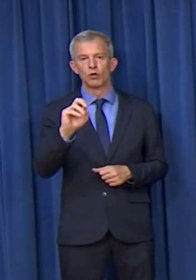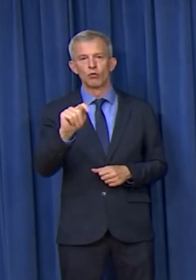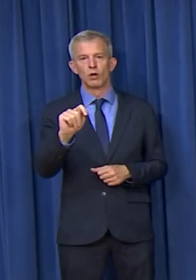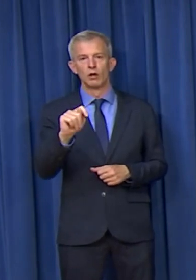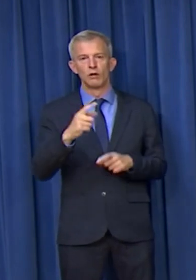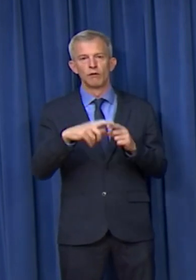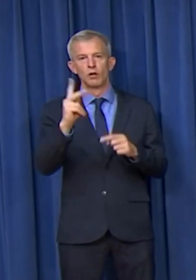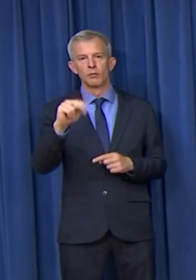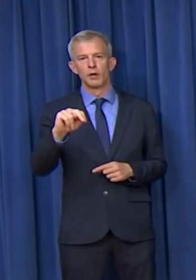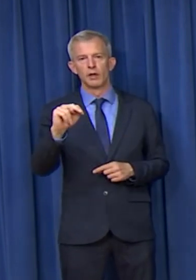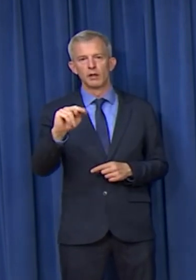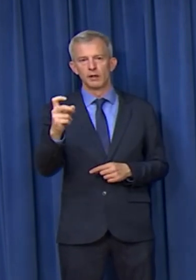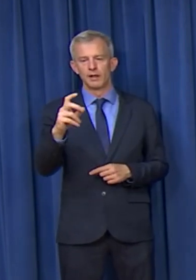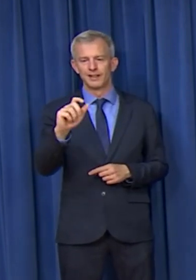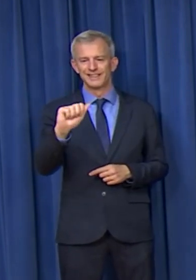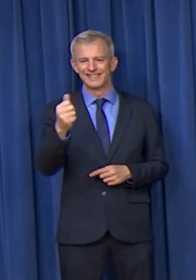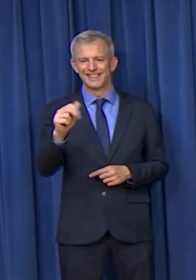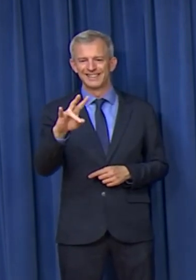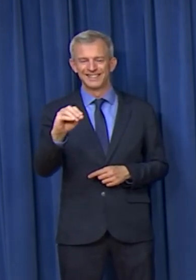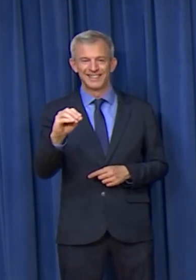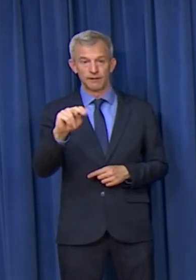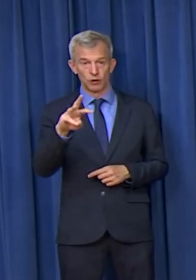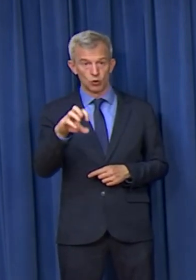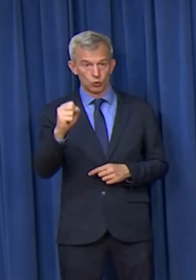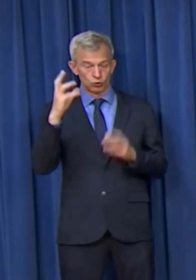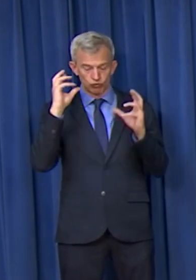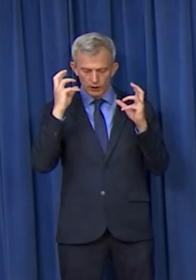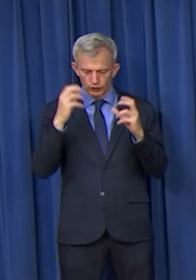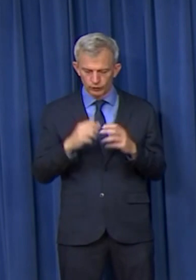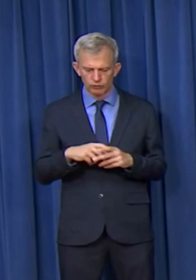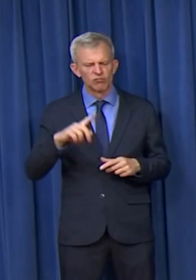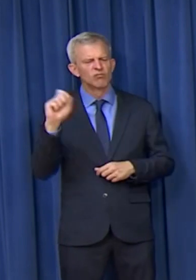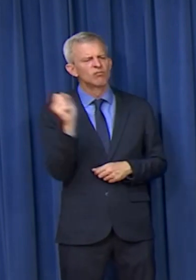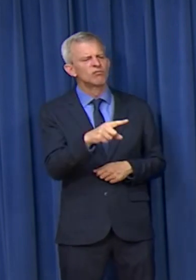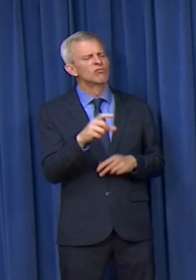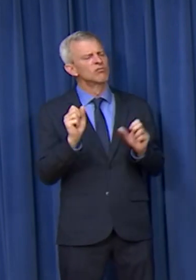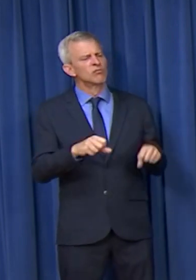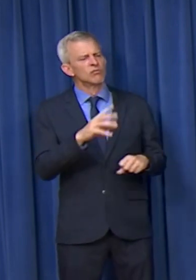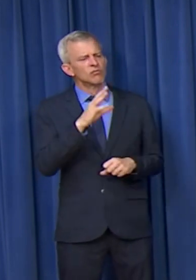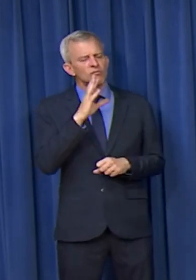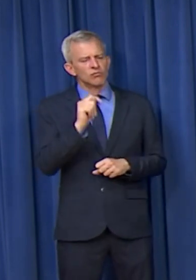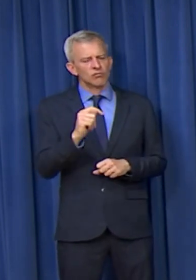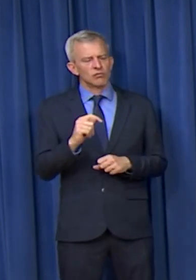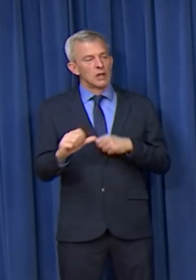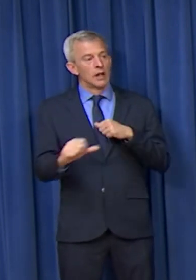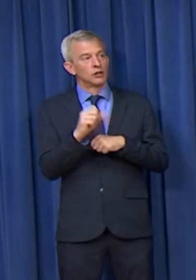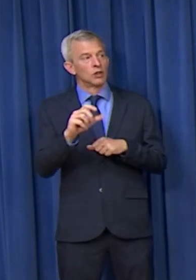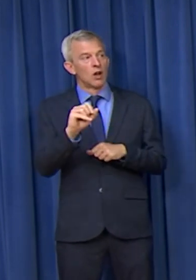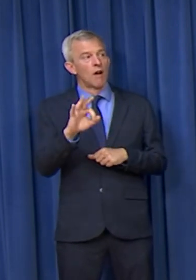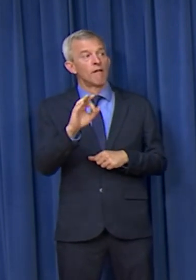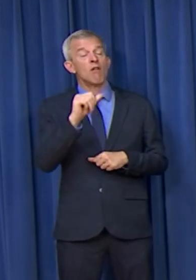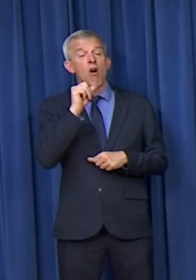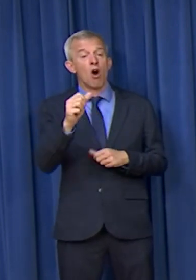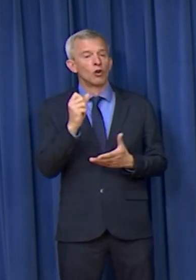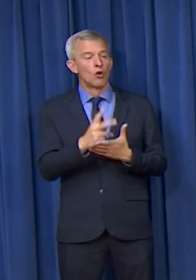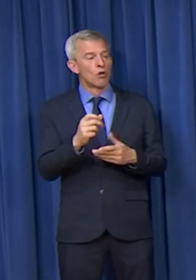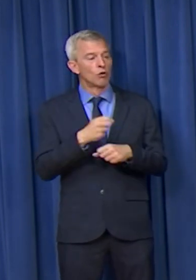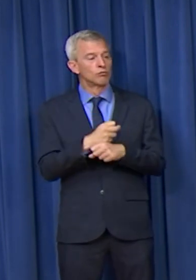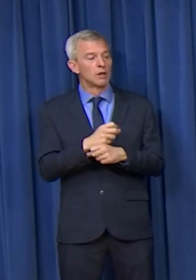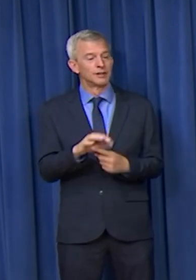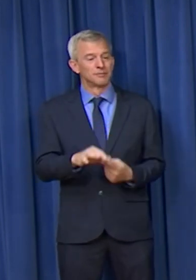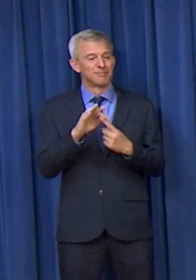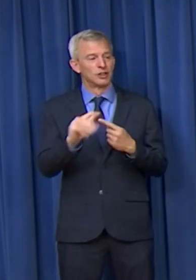at KNX 1070 News Radio. Can you speak to the dangers of such unauthorized products, especially in a time when people